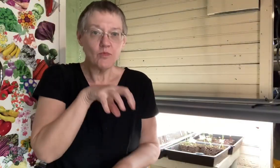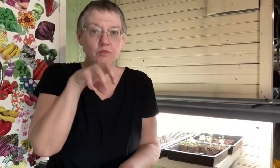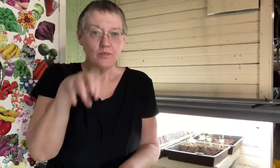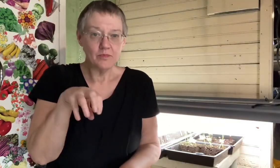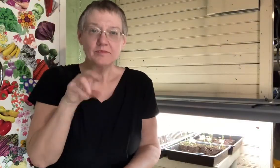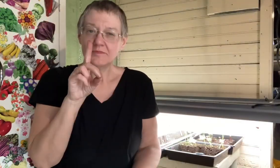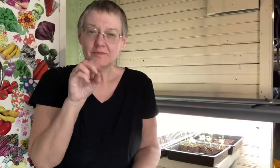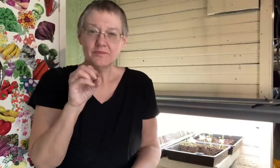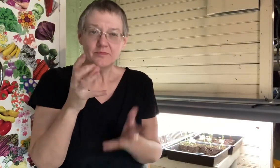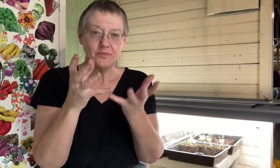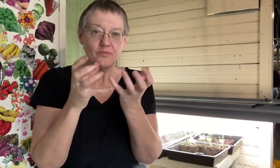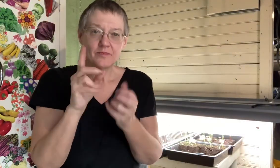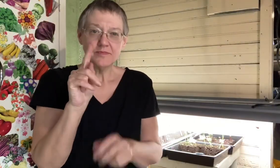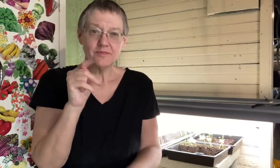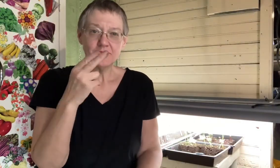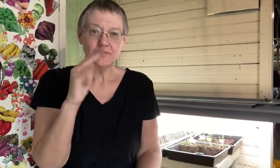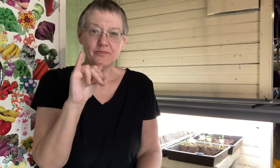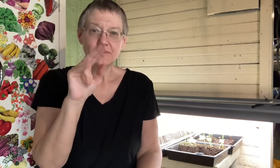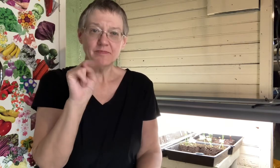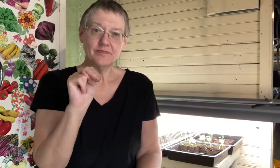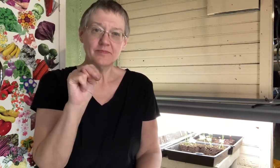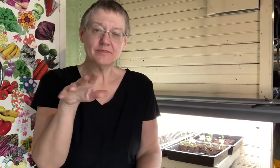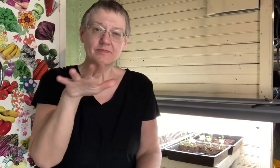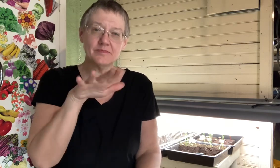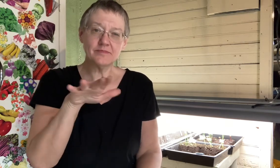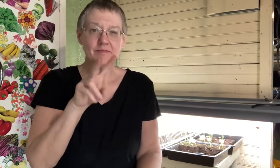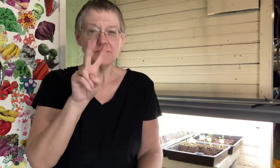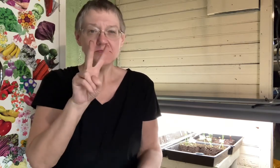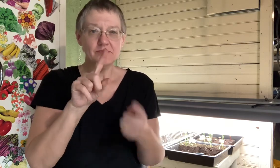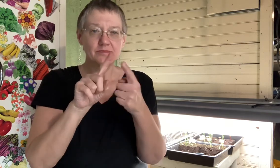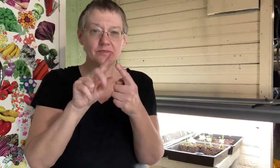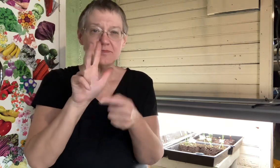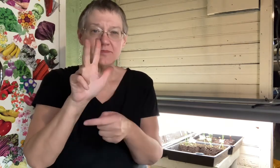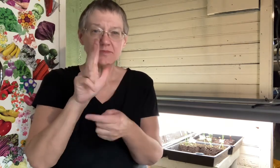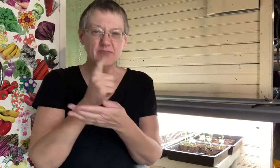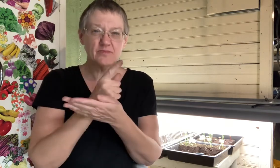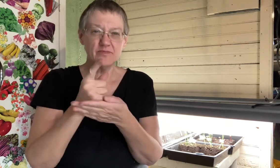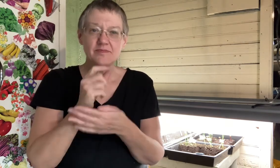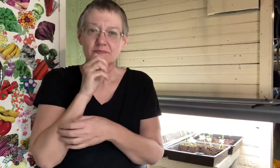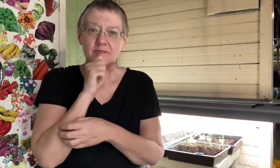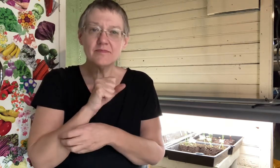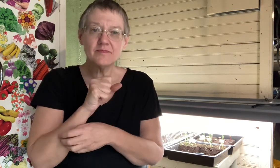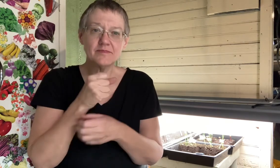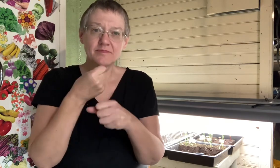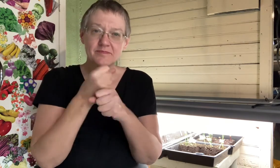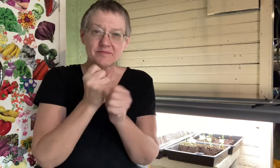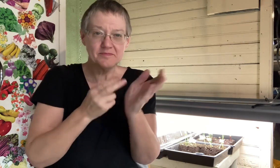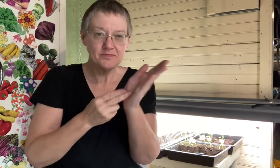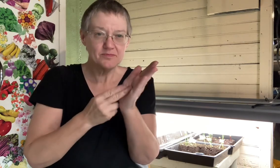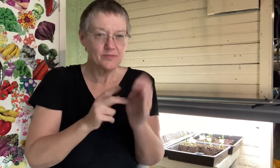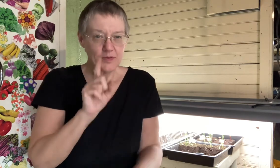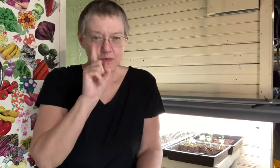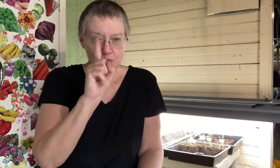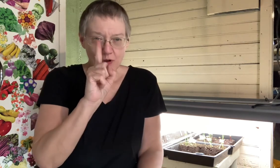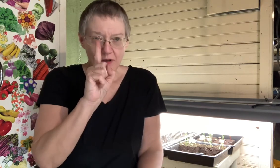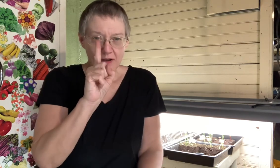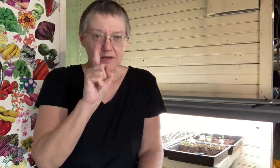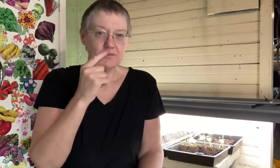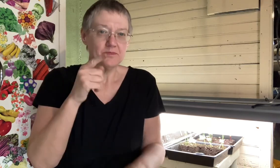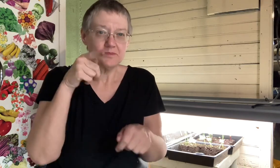Now, whether you leave them in the soil blocks or pot them up, you do want to thin them at about 2 to 3 weeks after you've sown them, and you